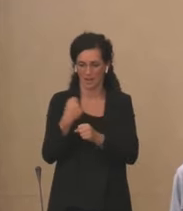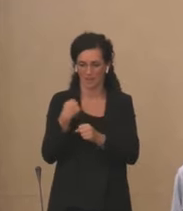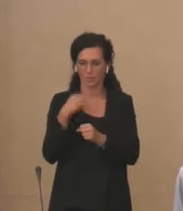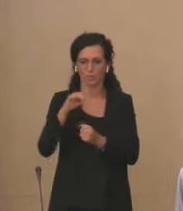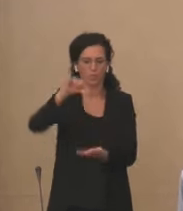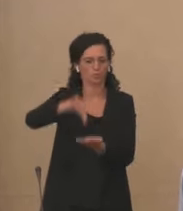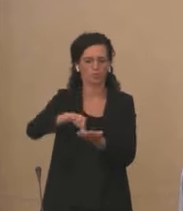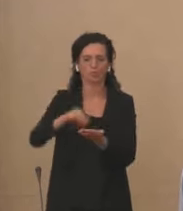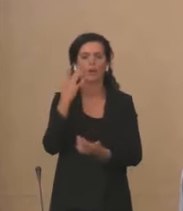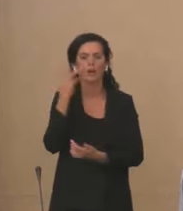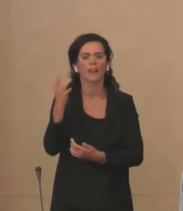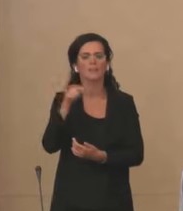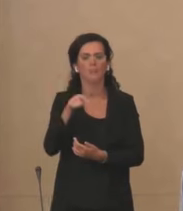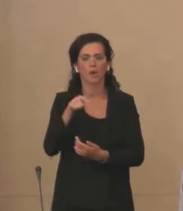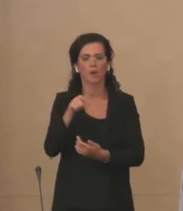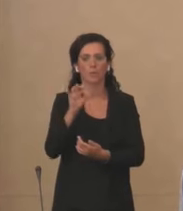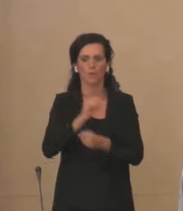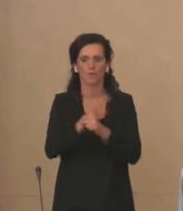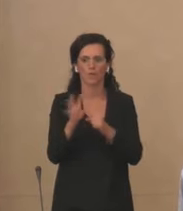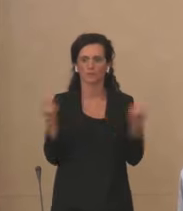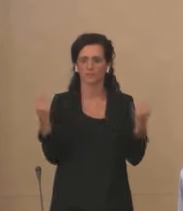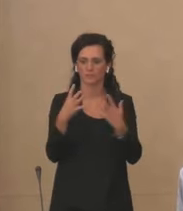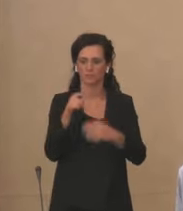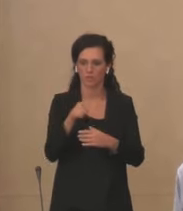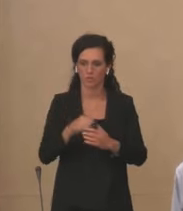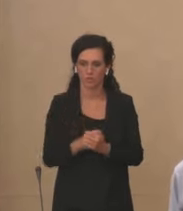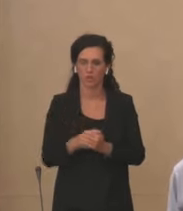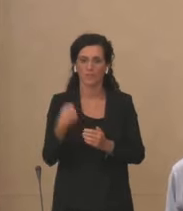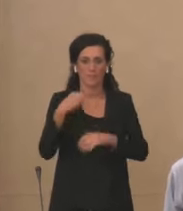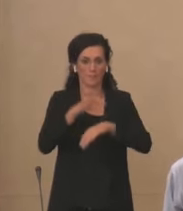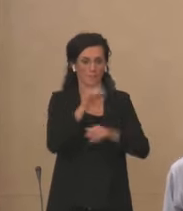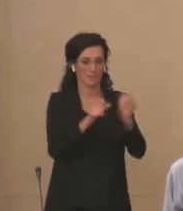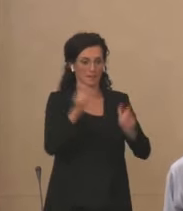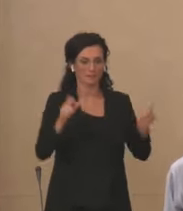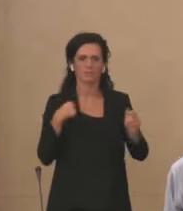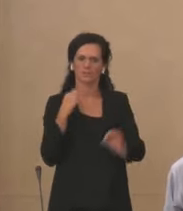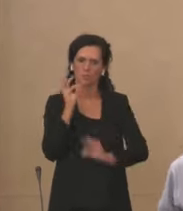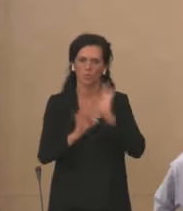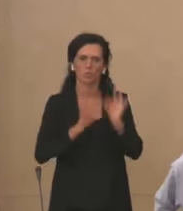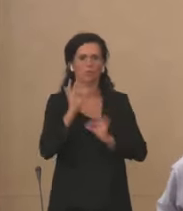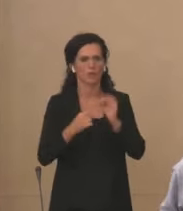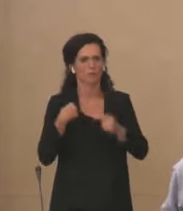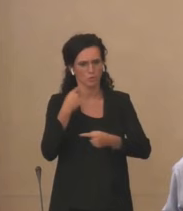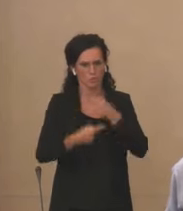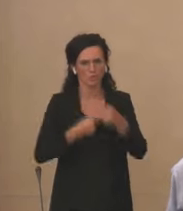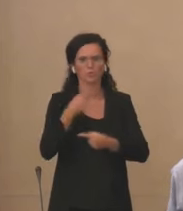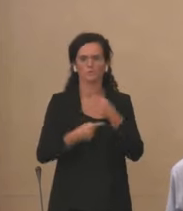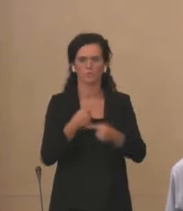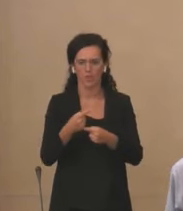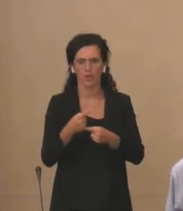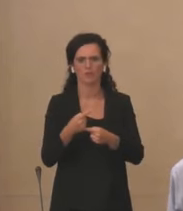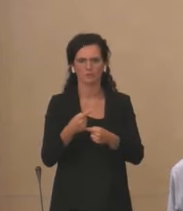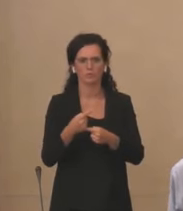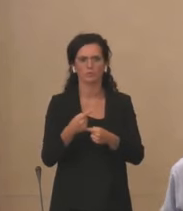to treat patients both in the hospital and as outpatients, found myself in the eye of the